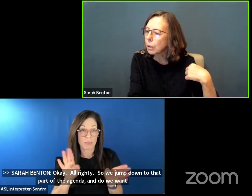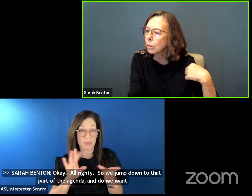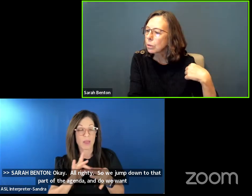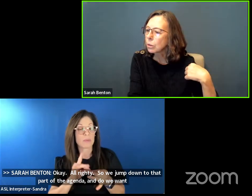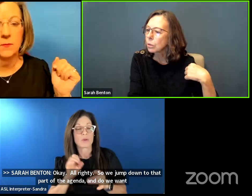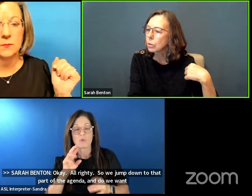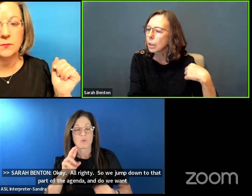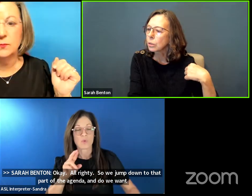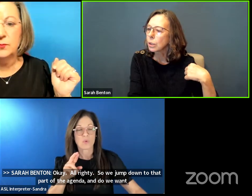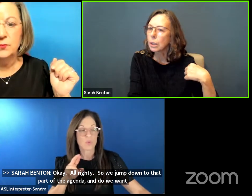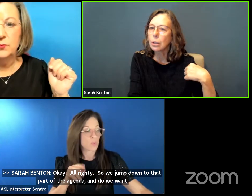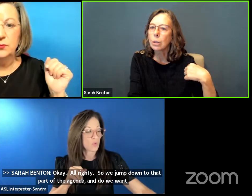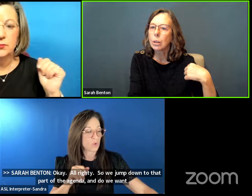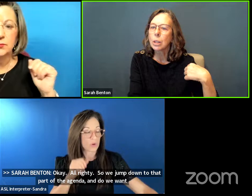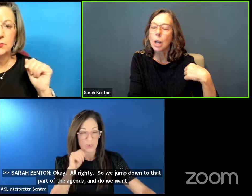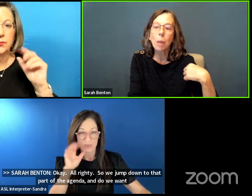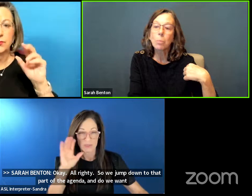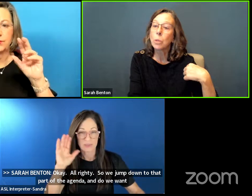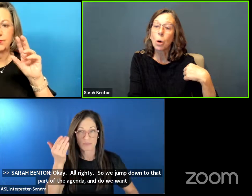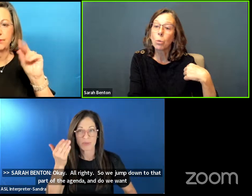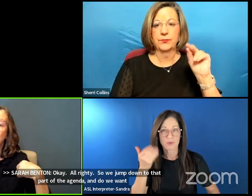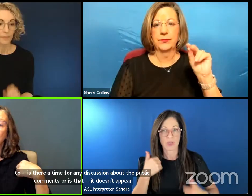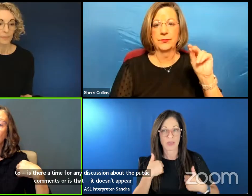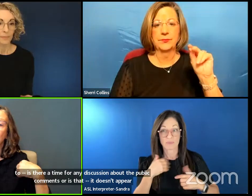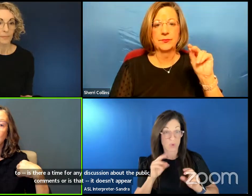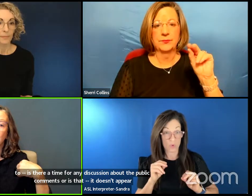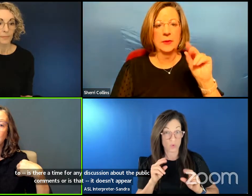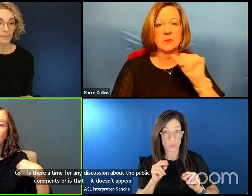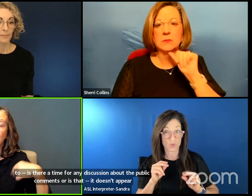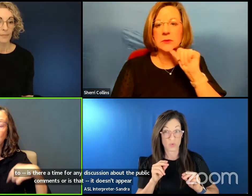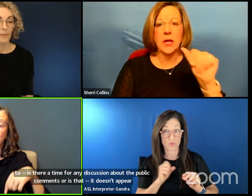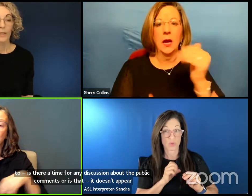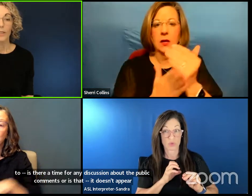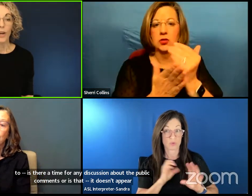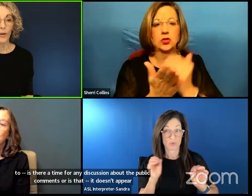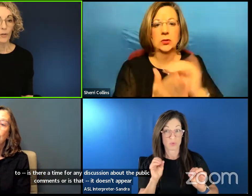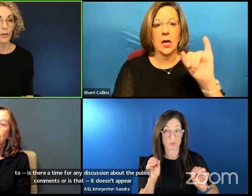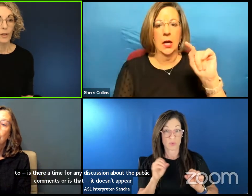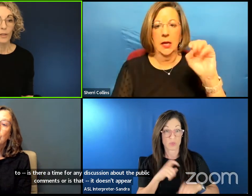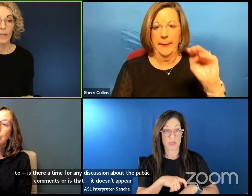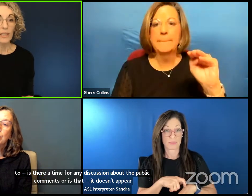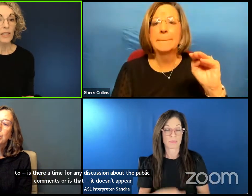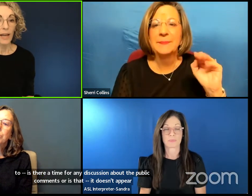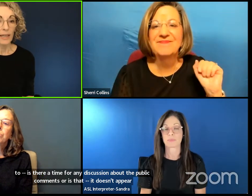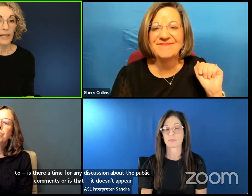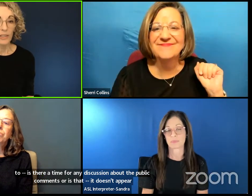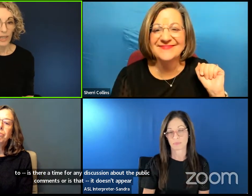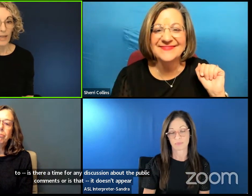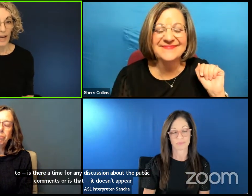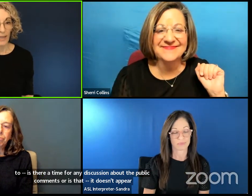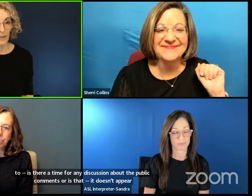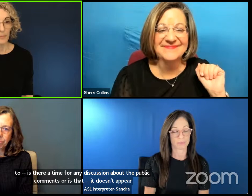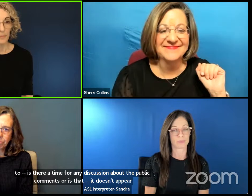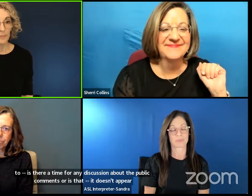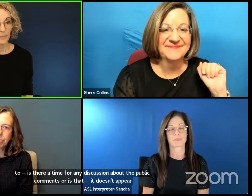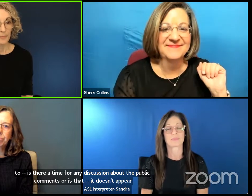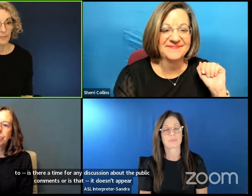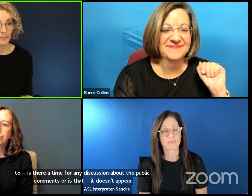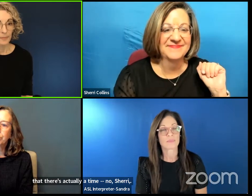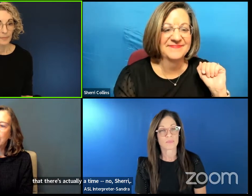doesn't appear as though there's actually a time? No, Sherry, there's not a time. No, it's not an agenda